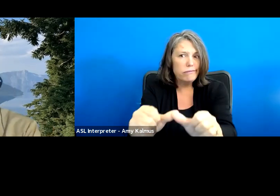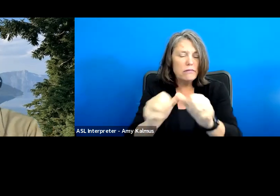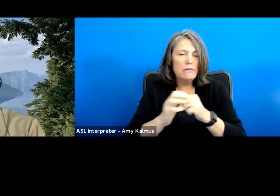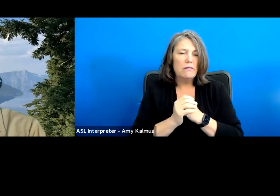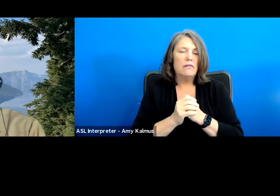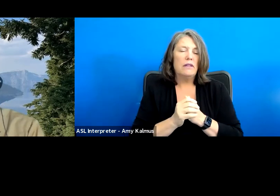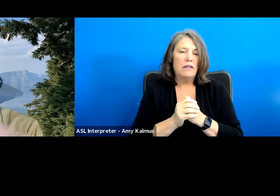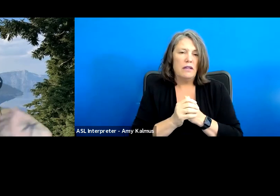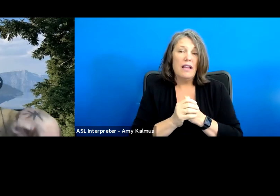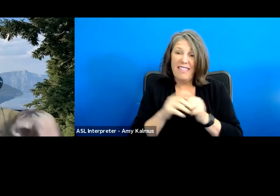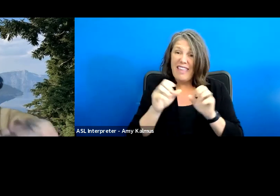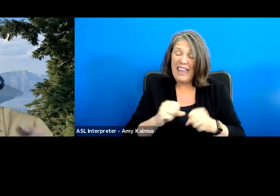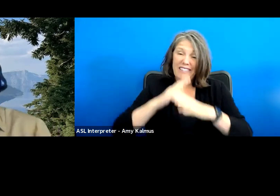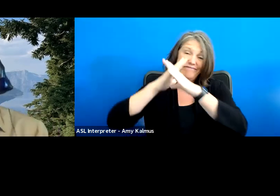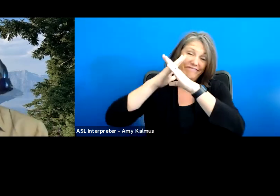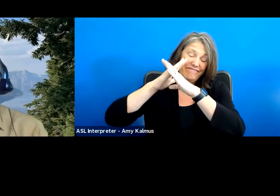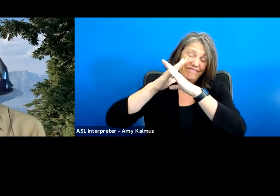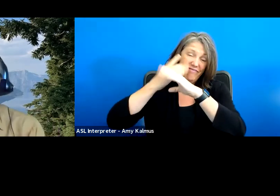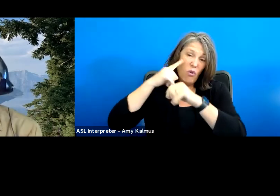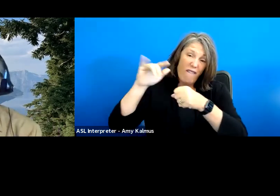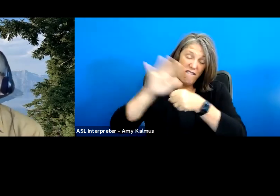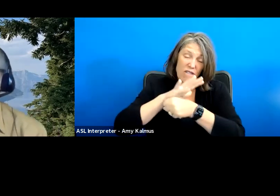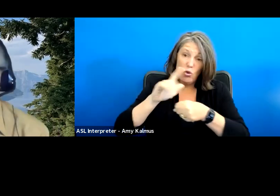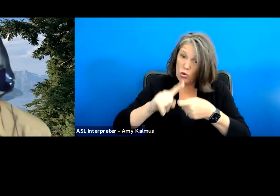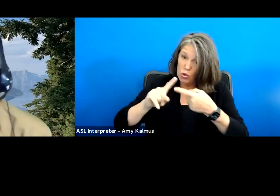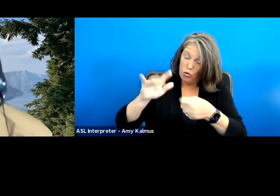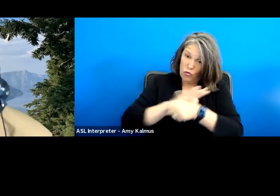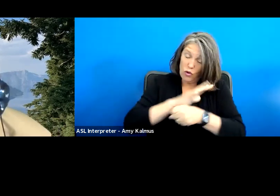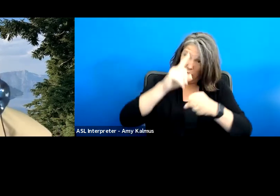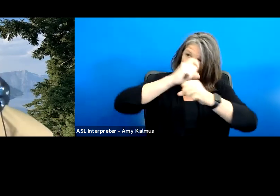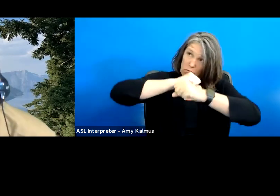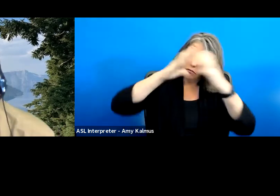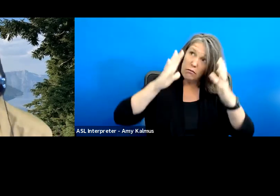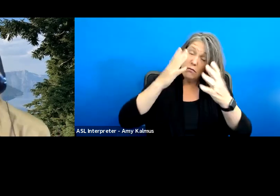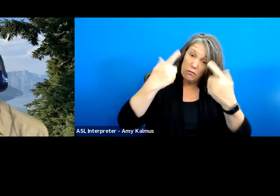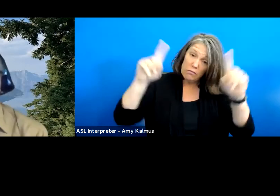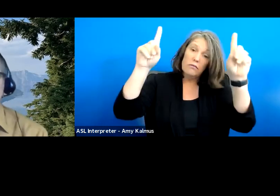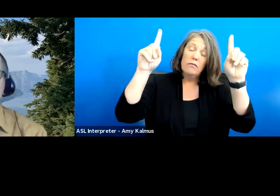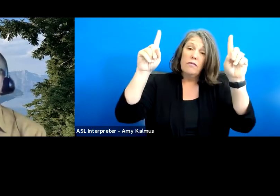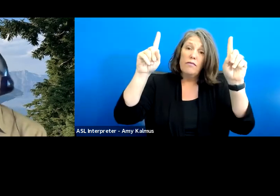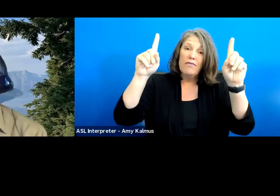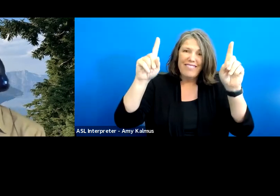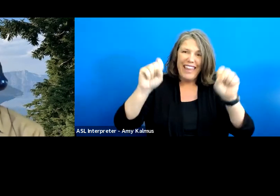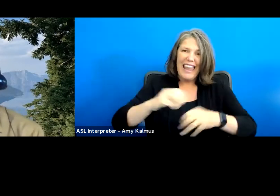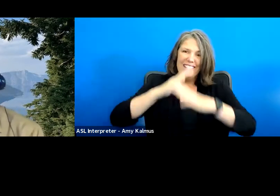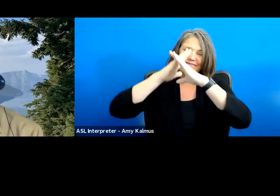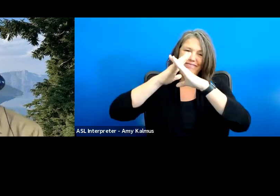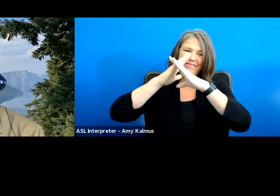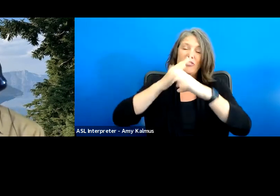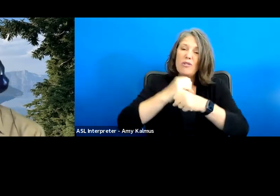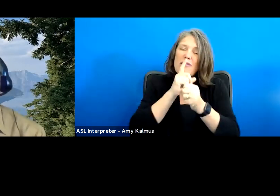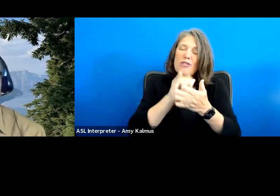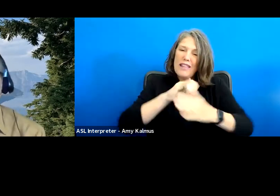can actually get in the way of fully operating to achieve your vision and mission to ensure that you're meeting all those